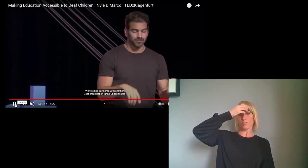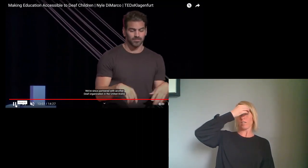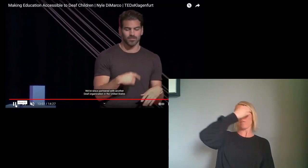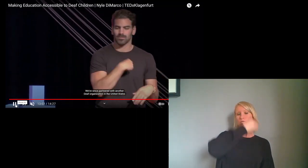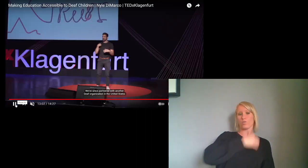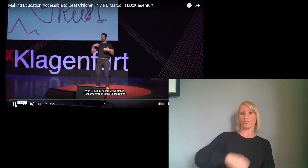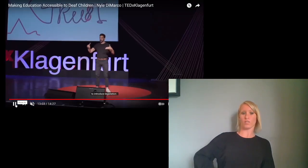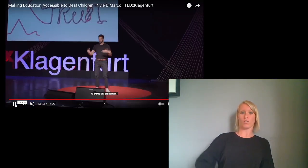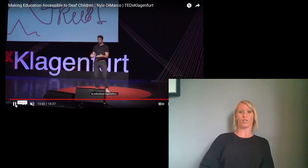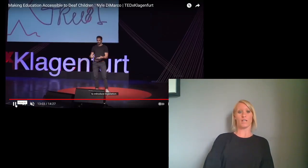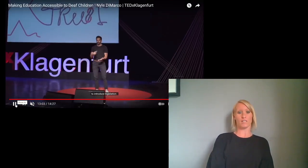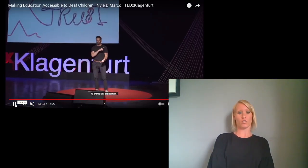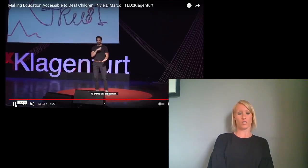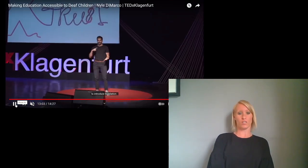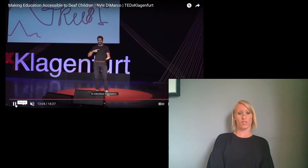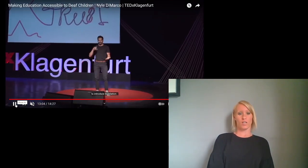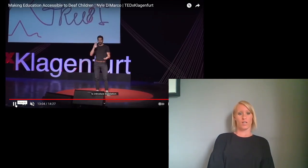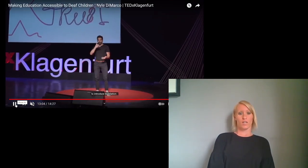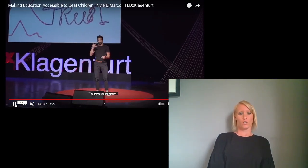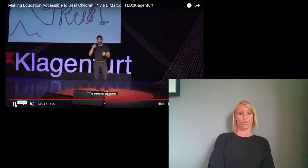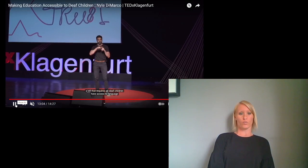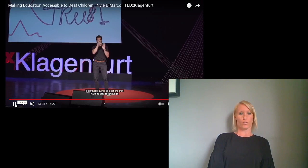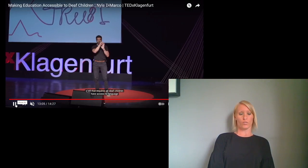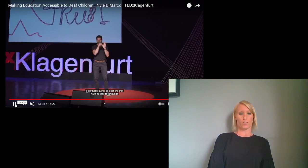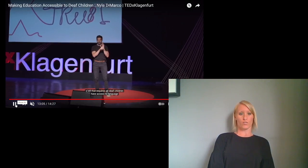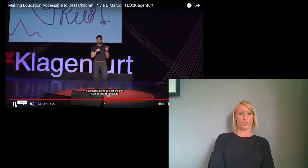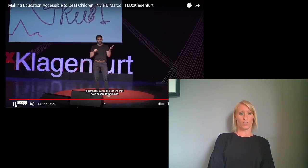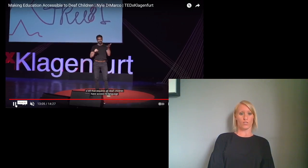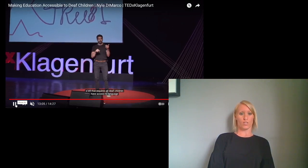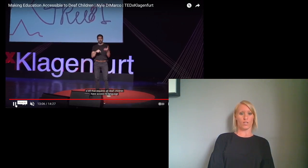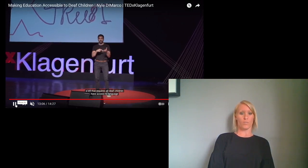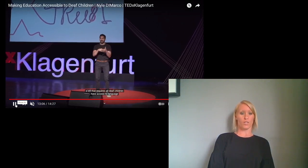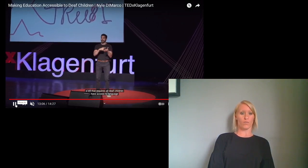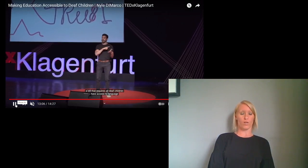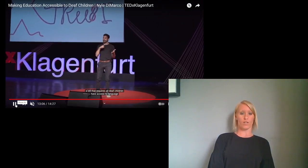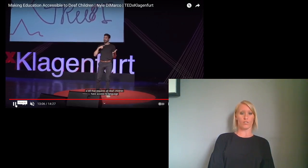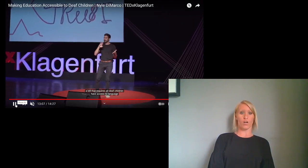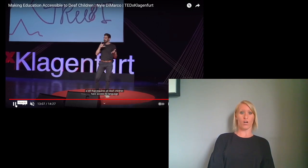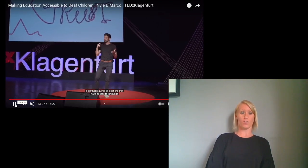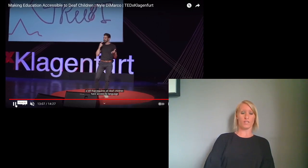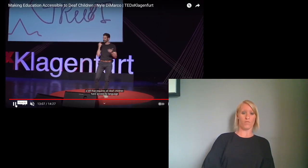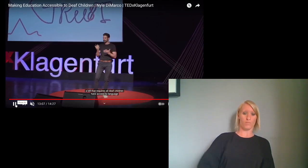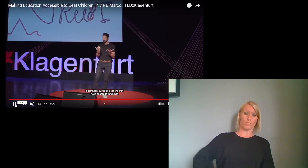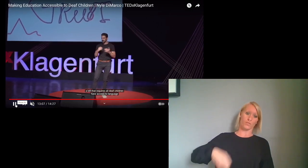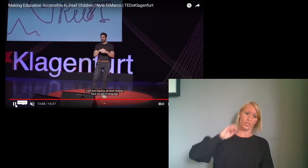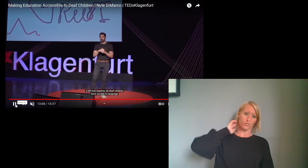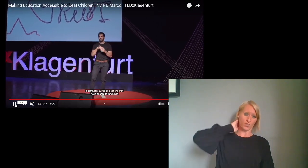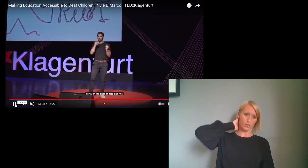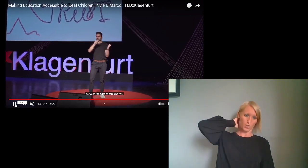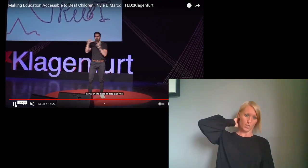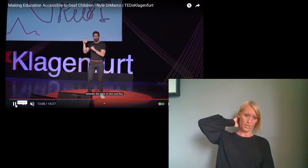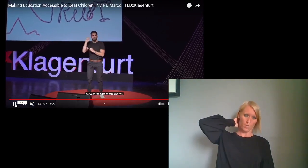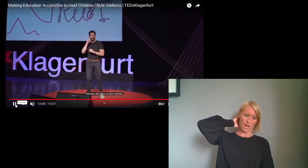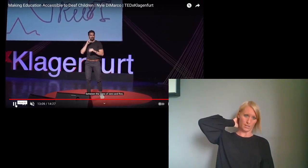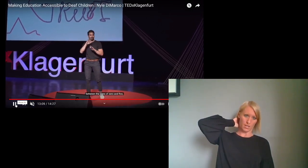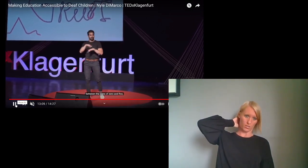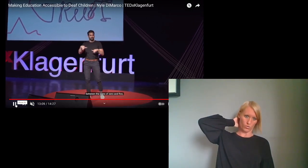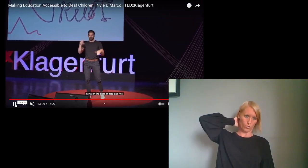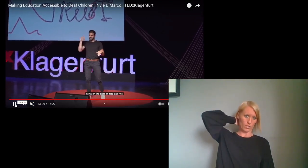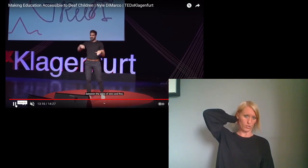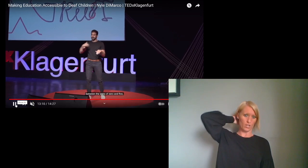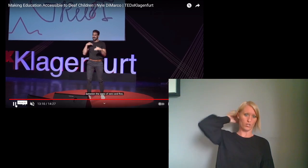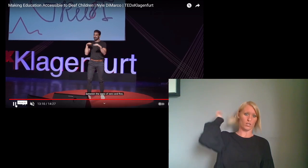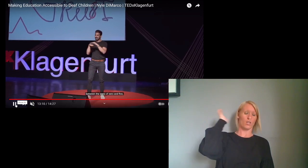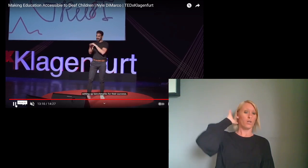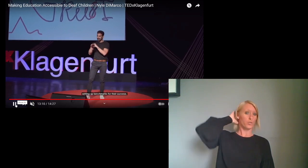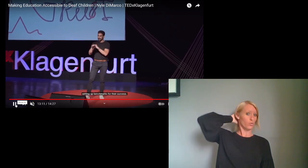with another deaf organization to introduce to legislation a bill that requires all deaf children to have access